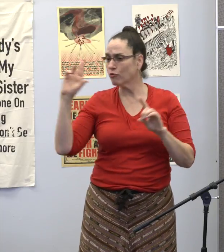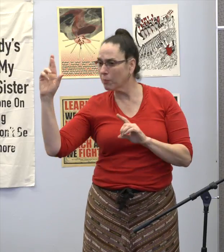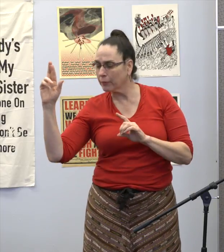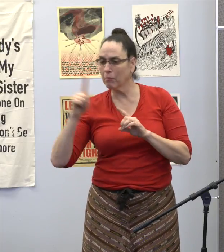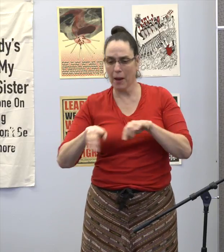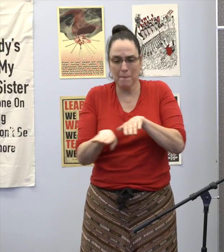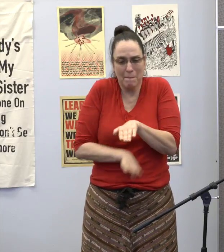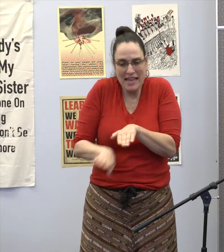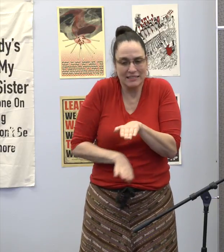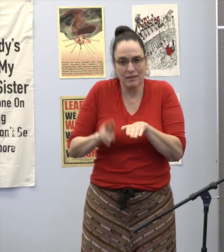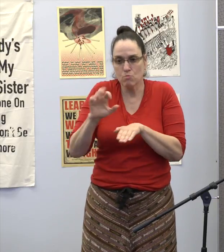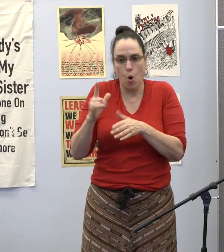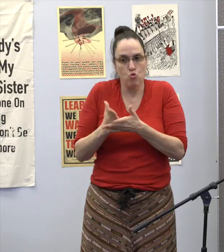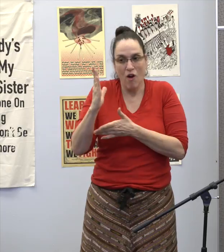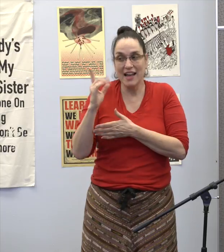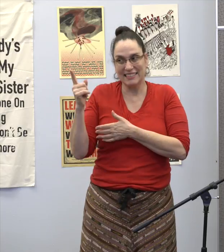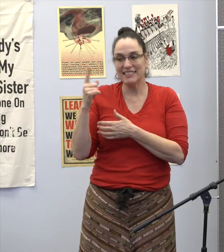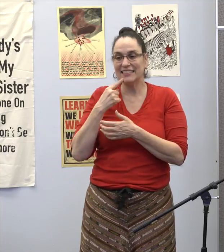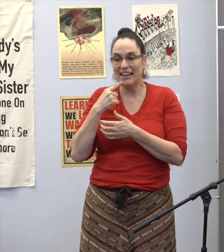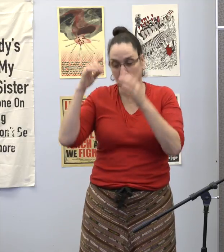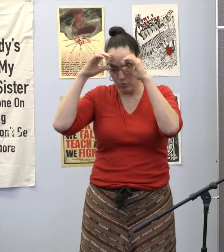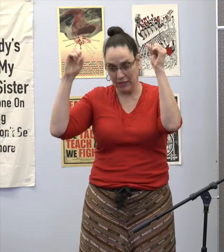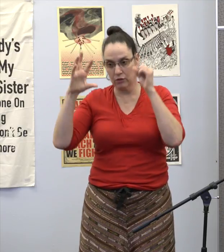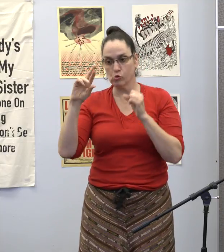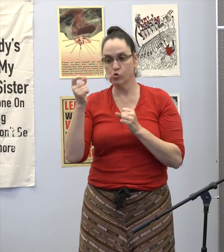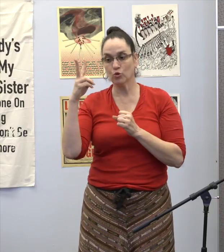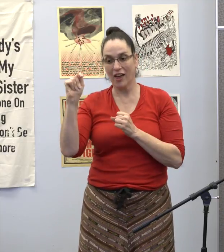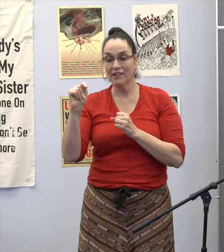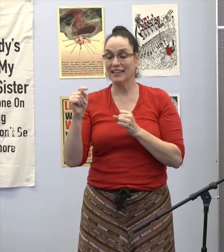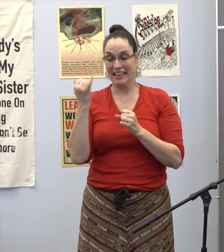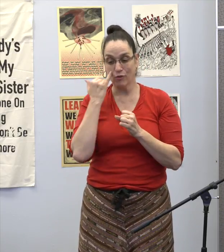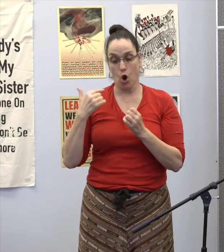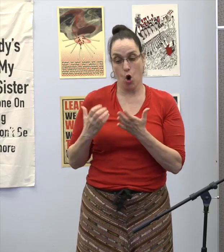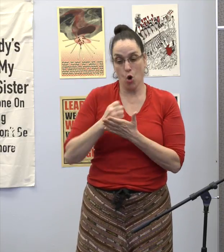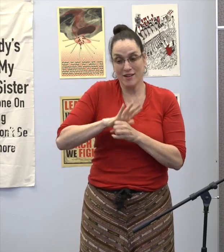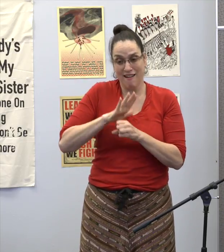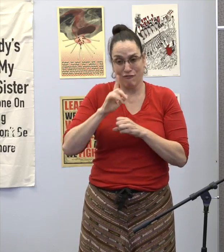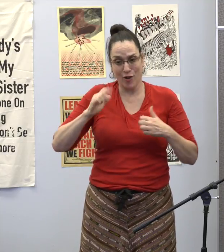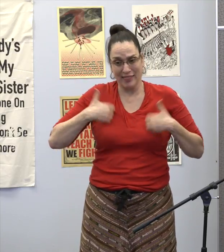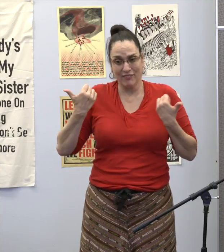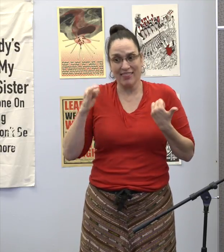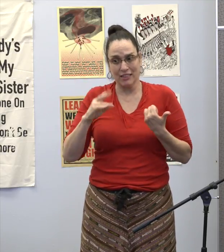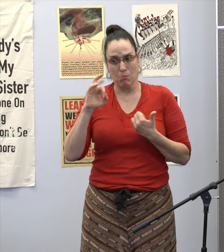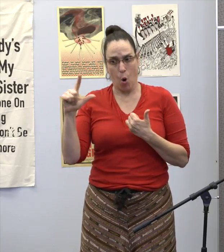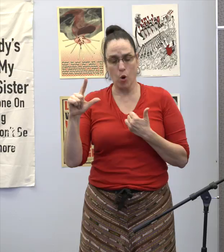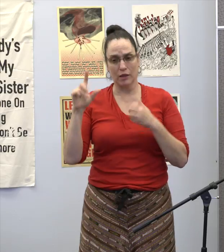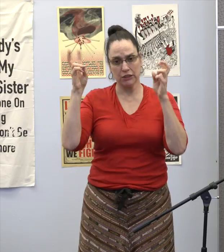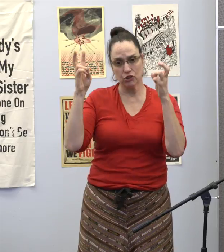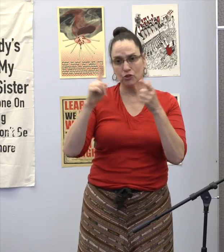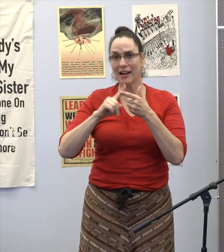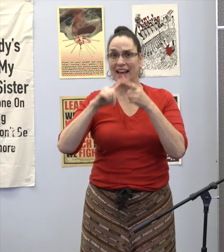also said a living wage, a basic minimum living wage, was a moral issue. Education, public, was a moral issue.